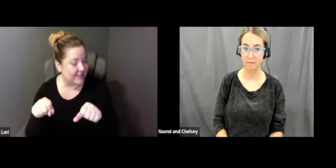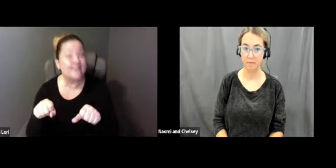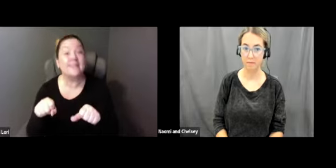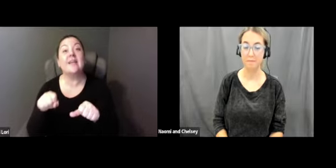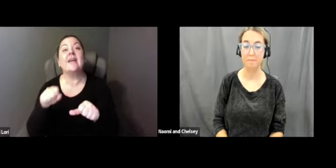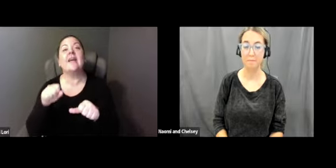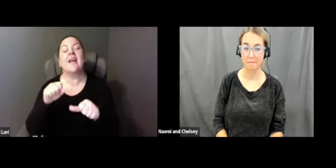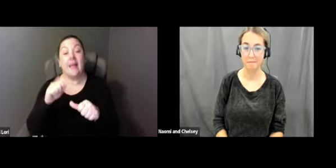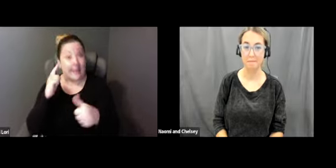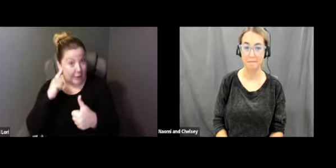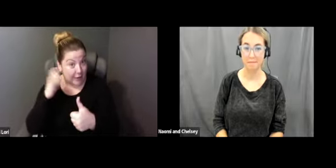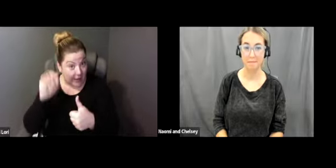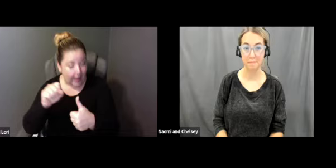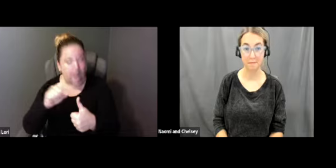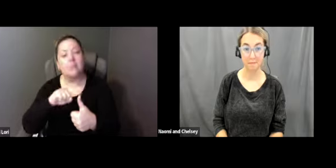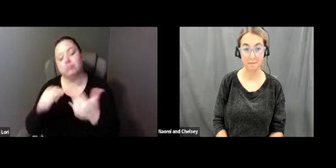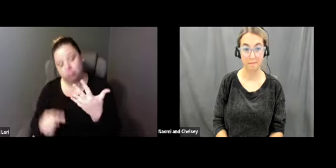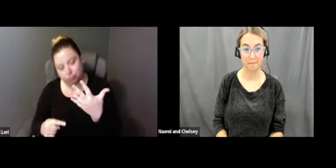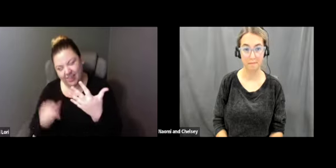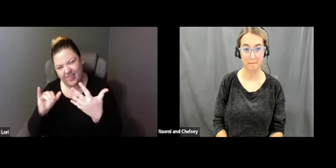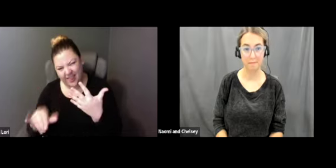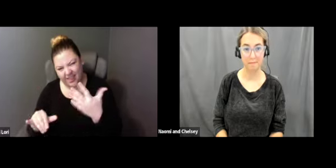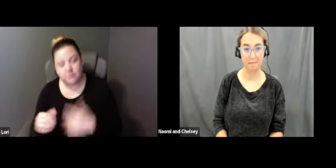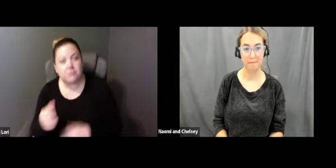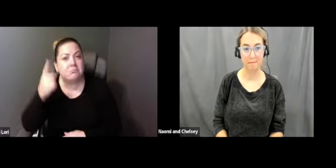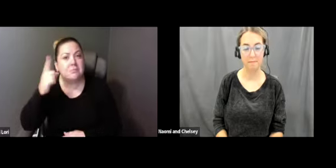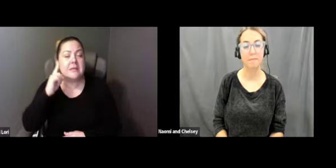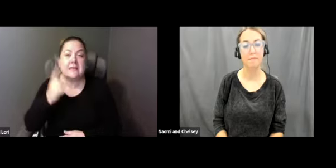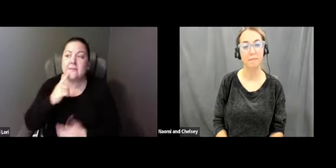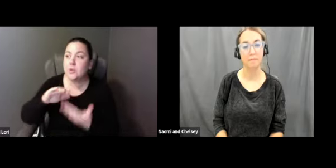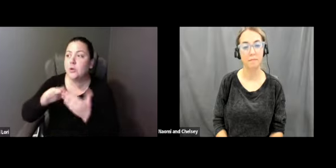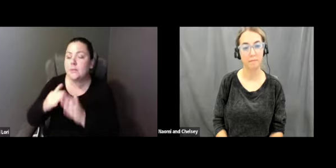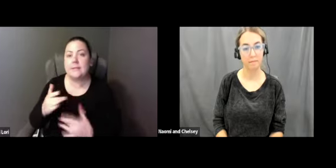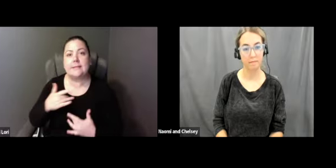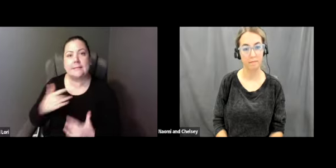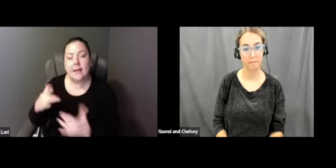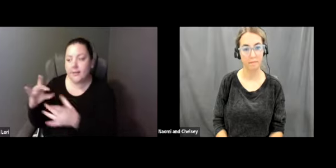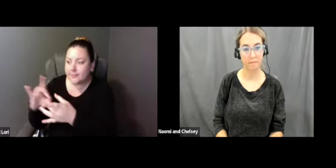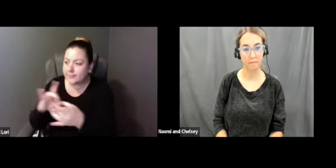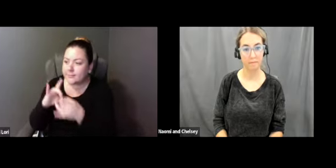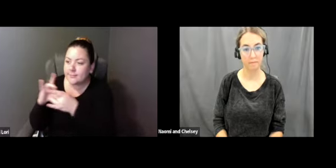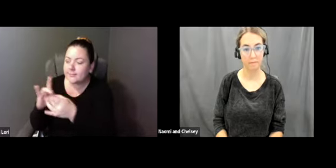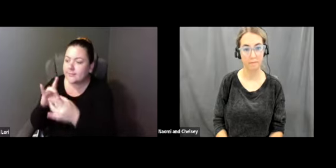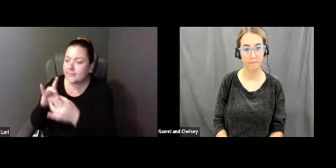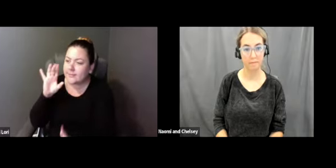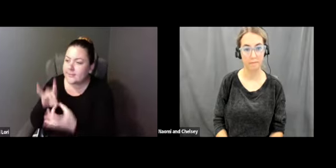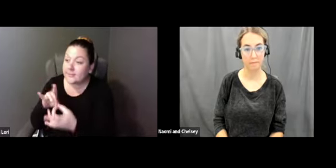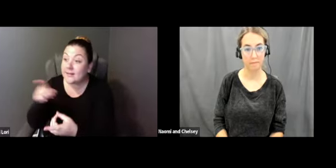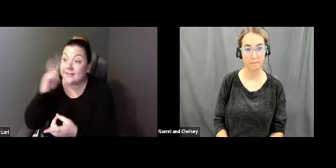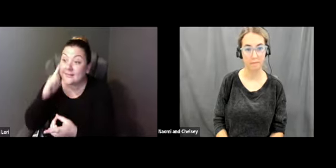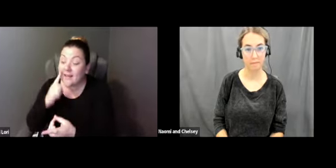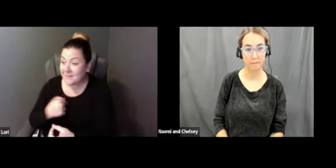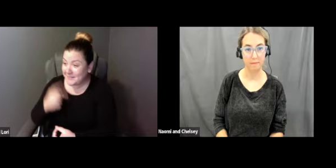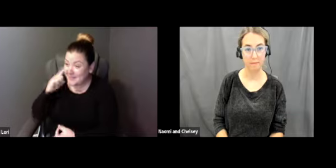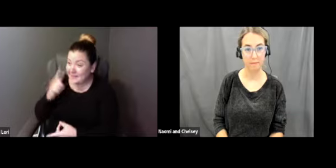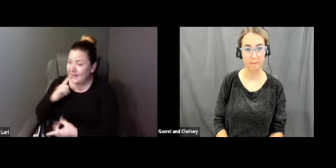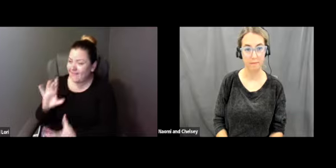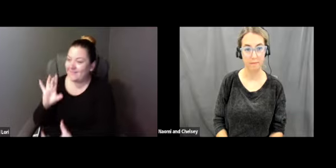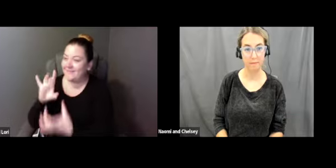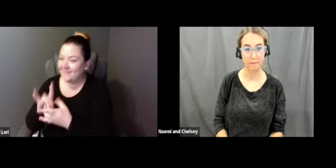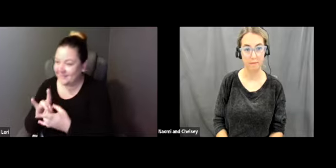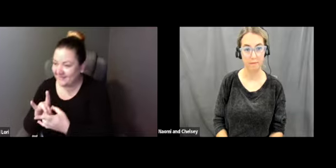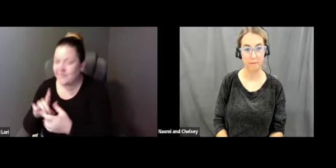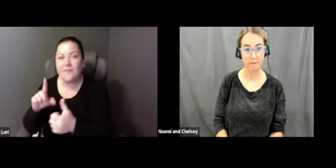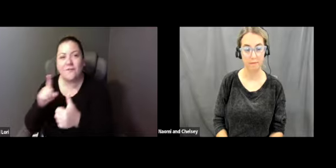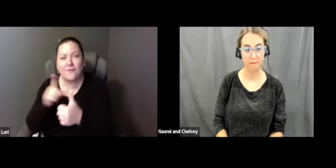And how deaf community binds itself too is also through deafness. It's deaf first, and then everything else falls in